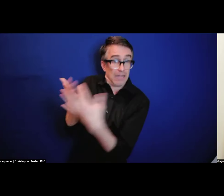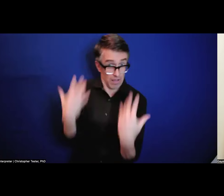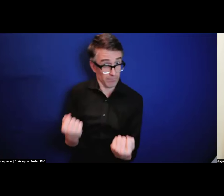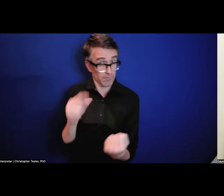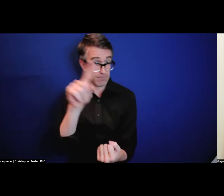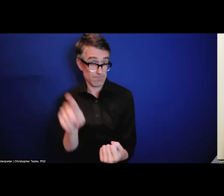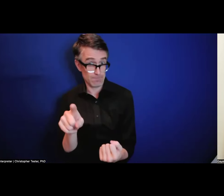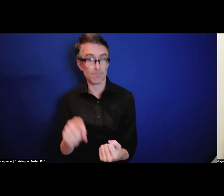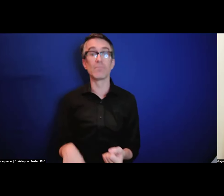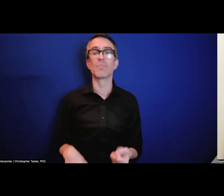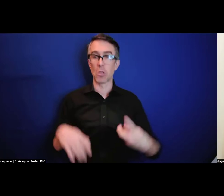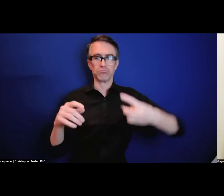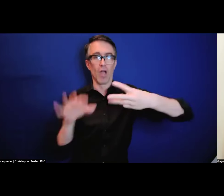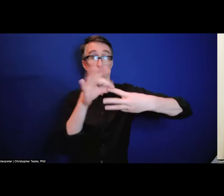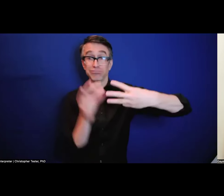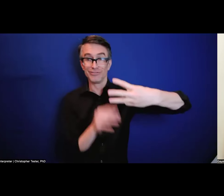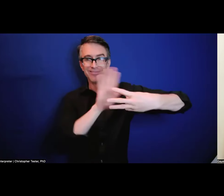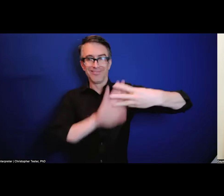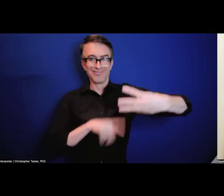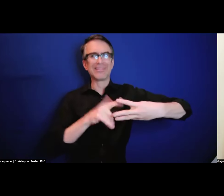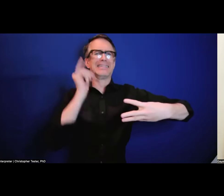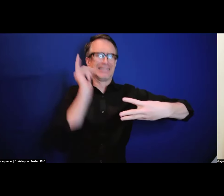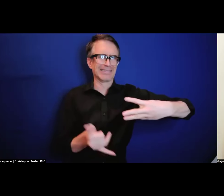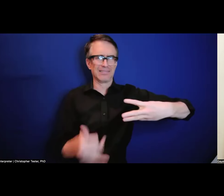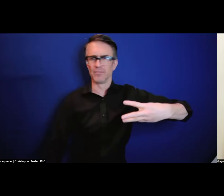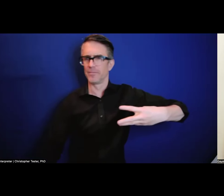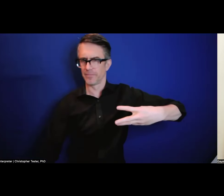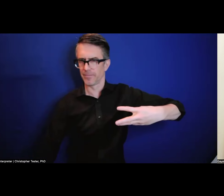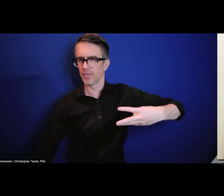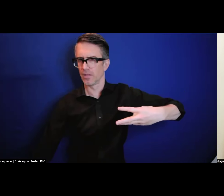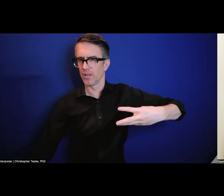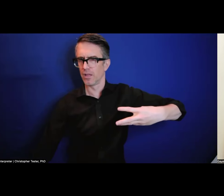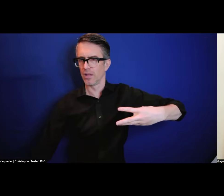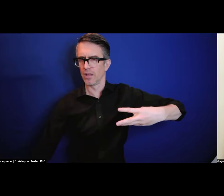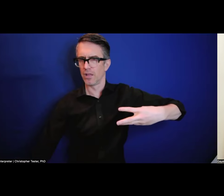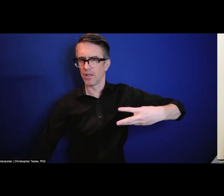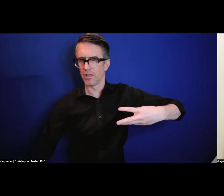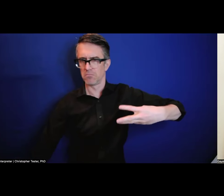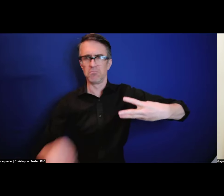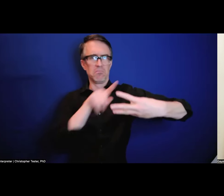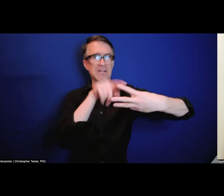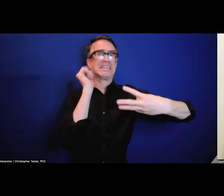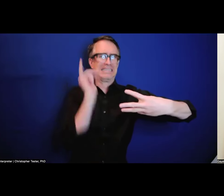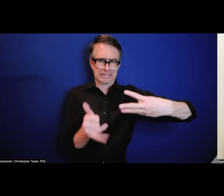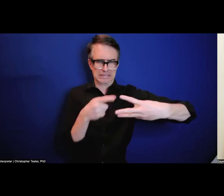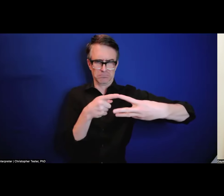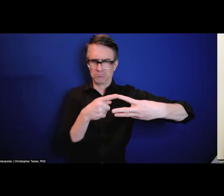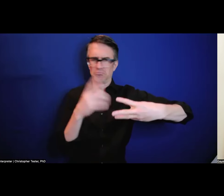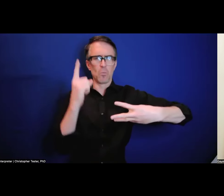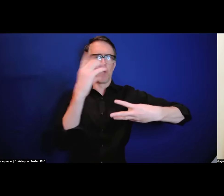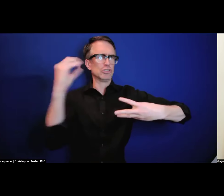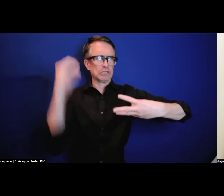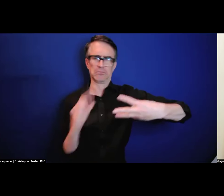covered. Second option, partially covered. Third option, not covered at